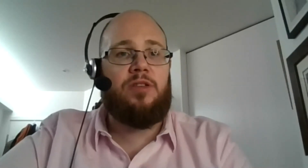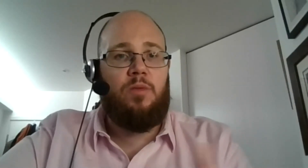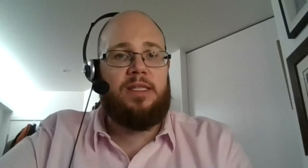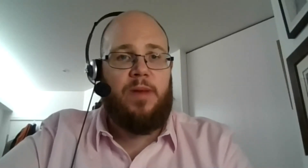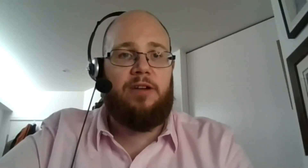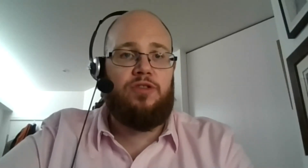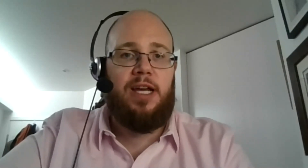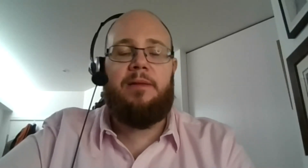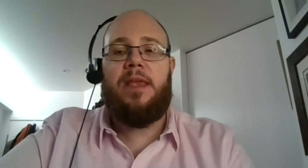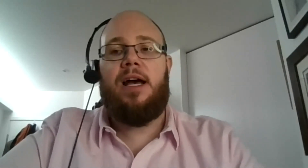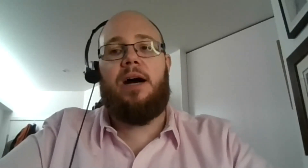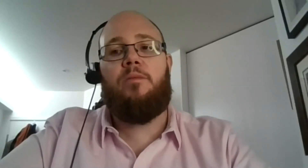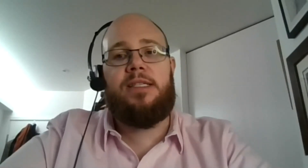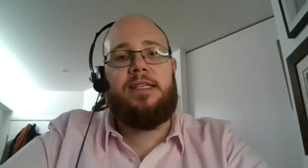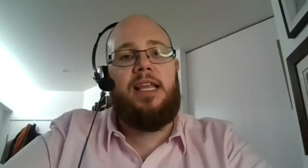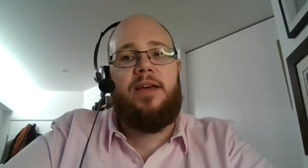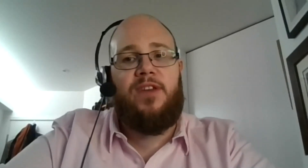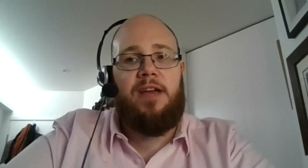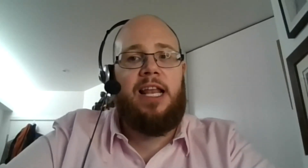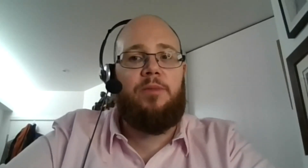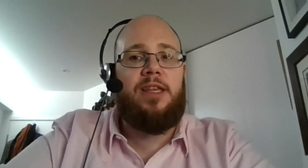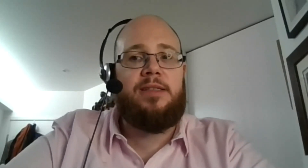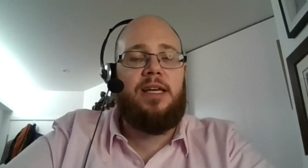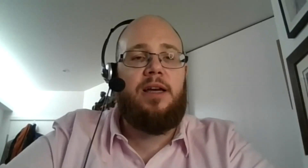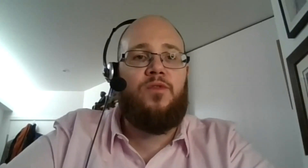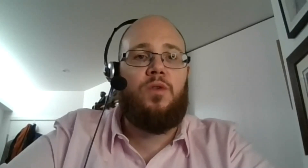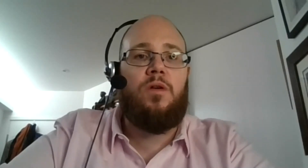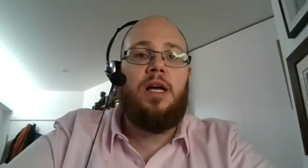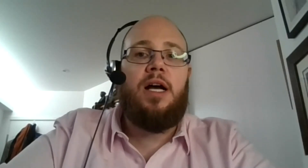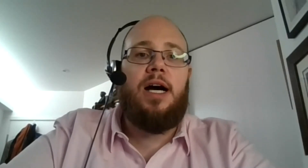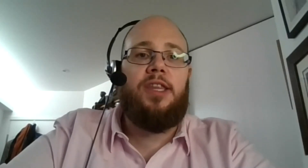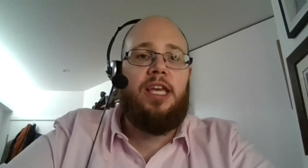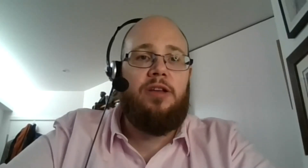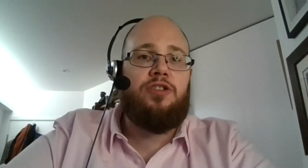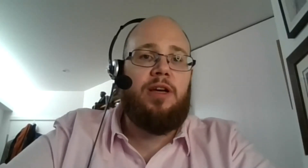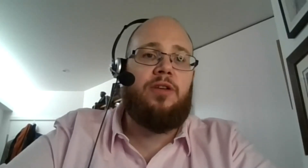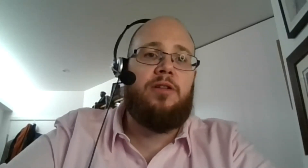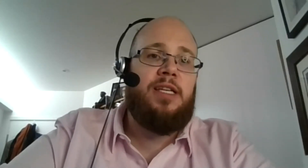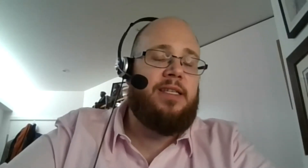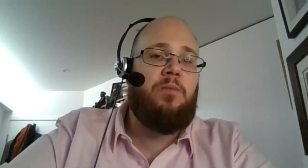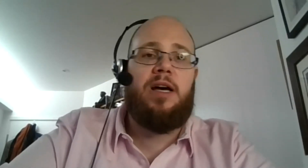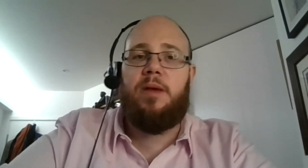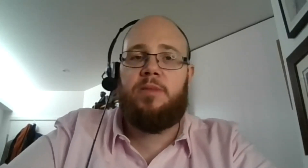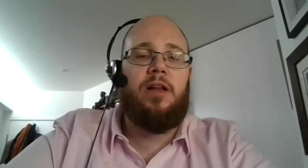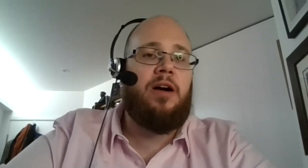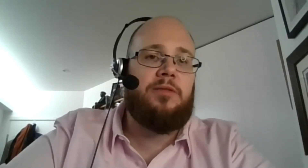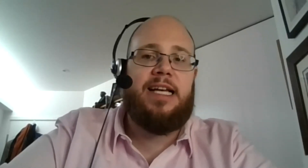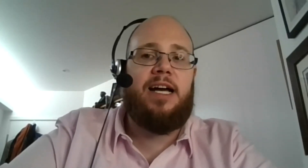was the boundary. But certainly they're very clear with us that for the unitary authority, so Birmingham, Solihull,